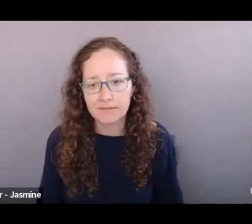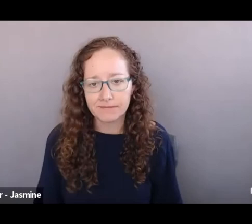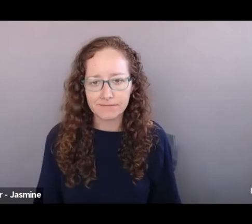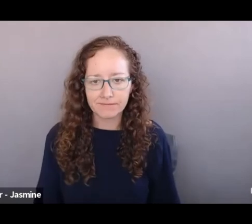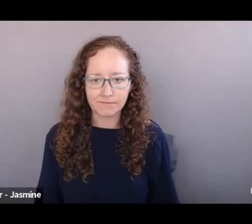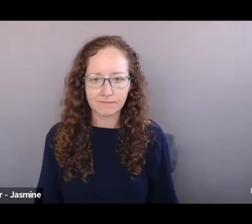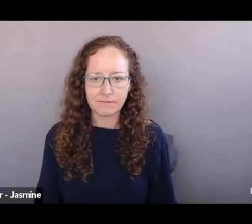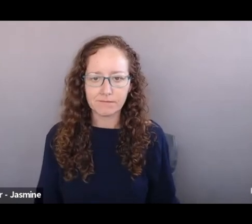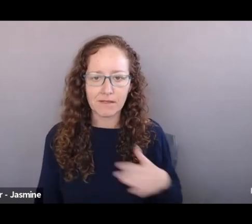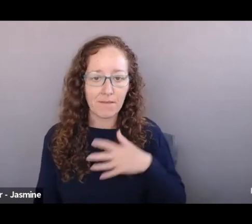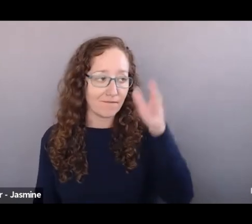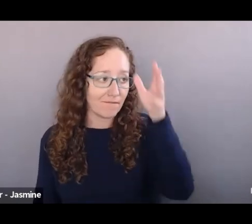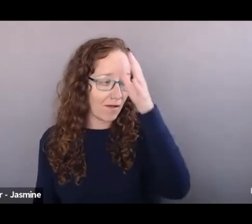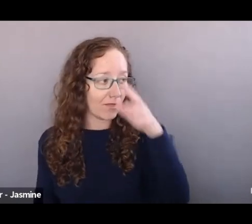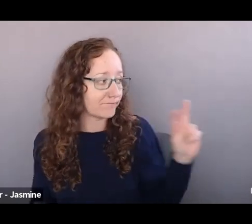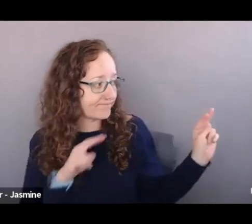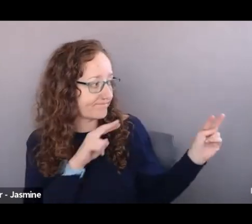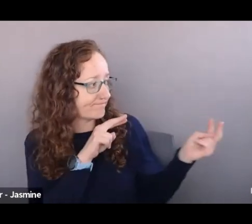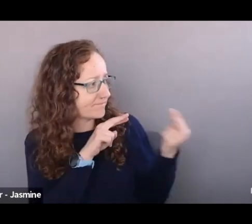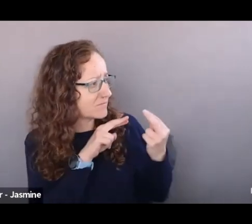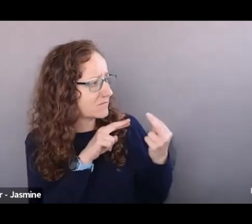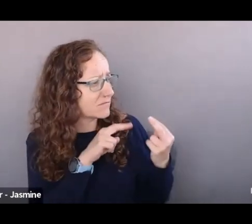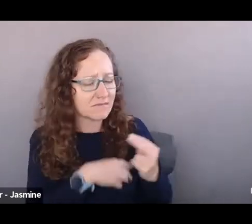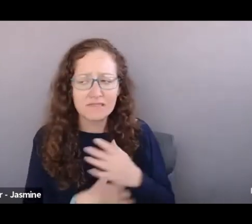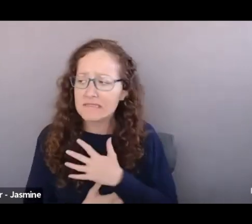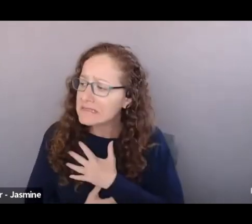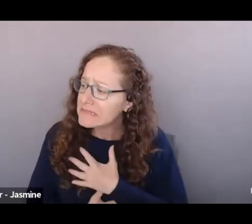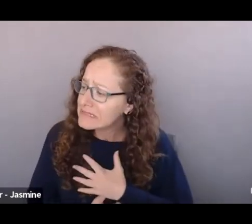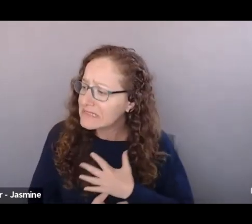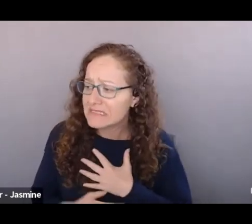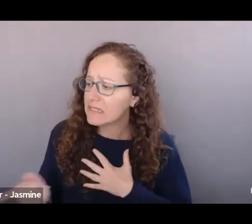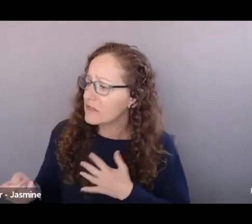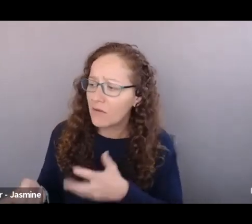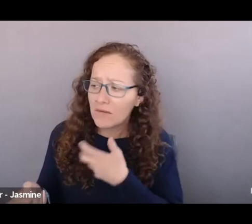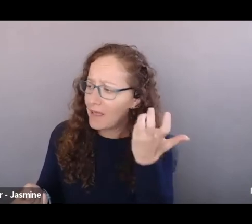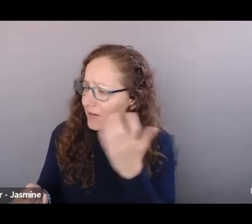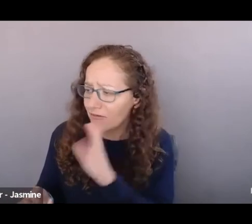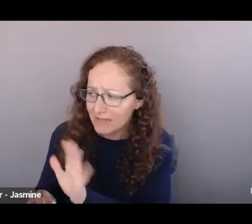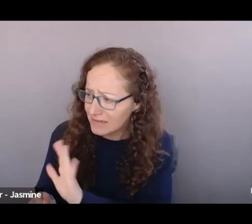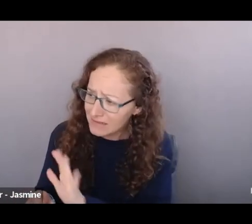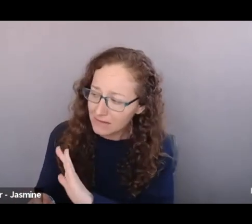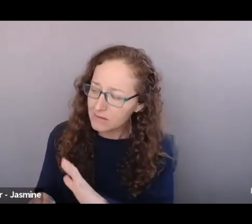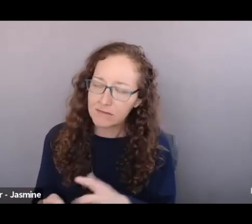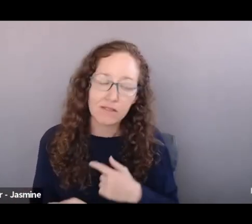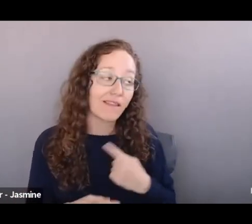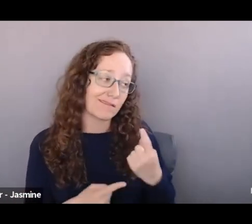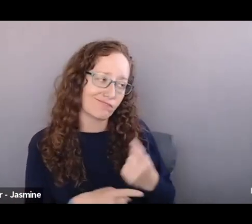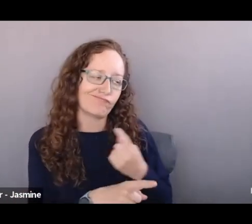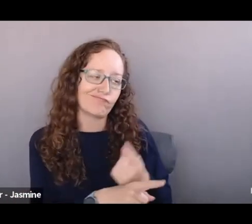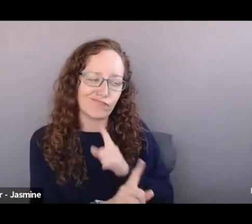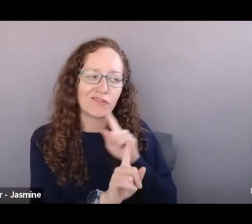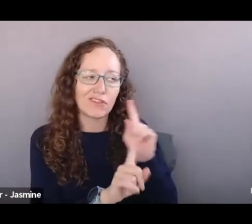My father looked at me with eyes that pleaded for me to not get angry, which was my normal response to